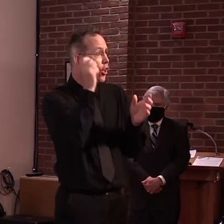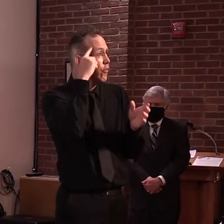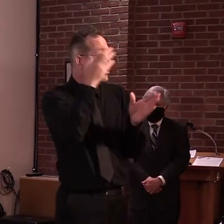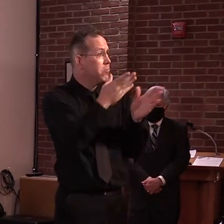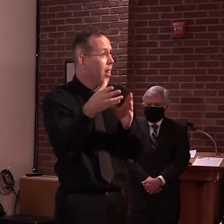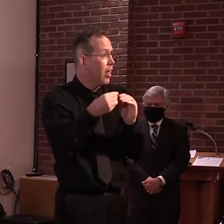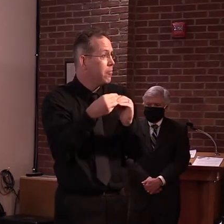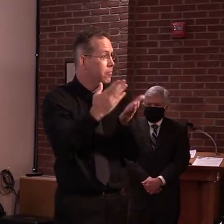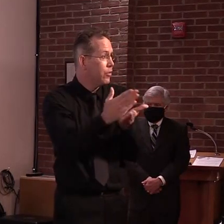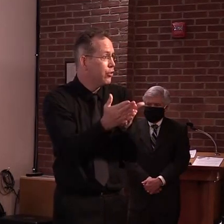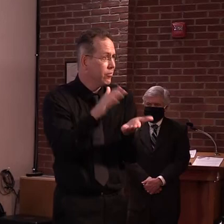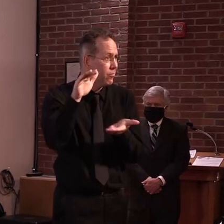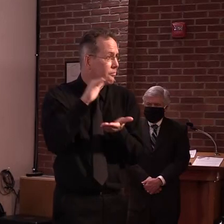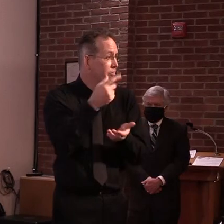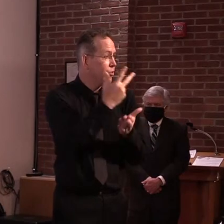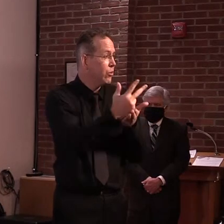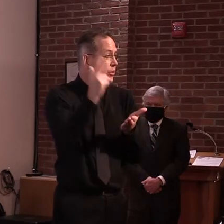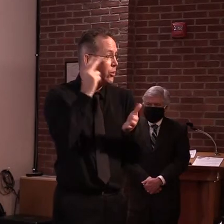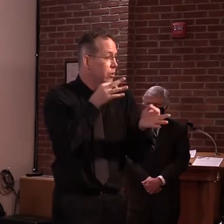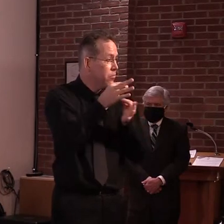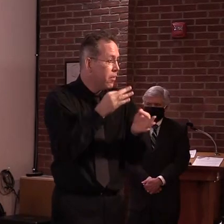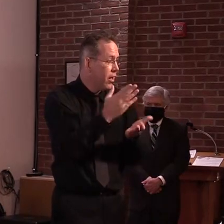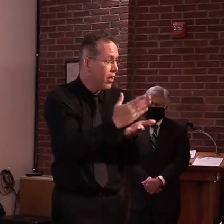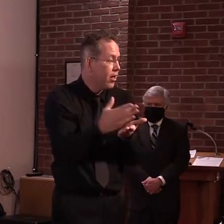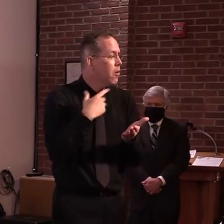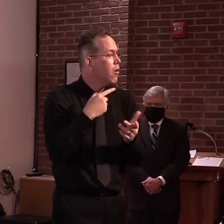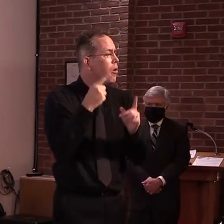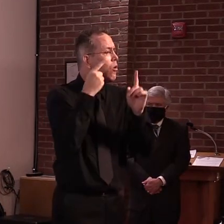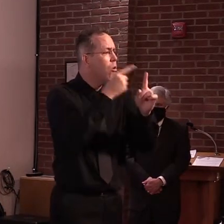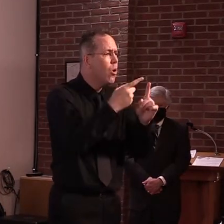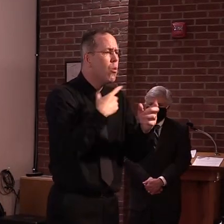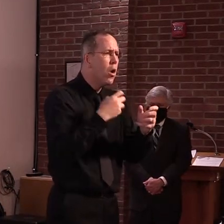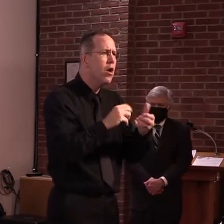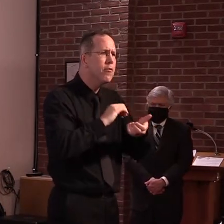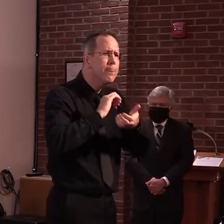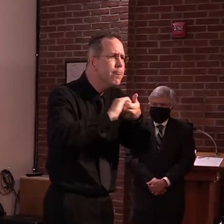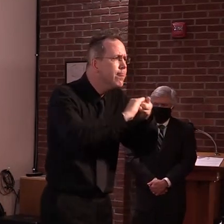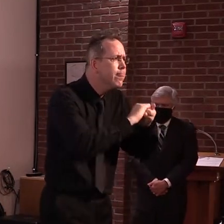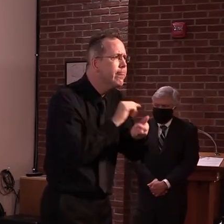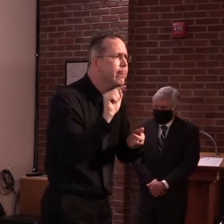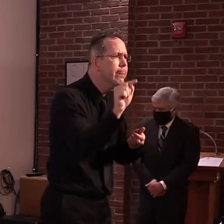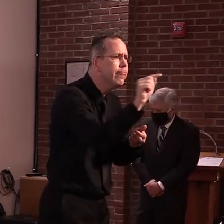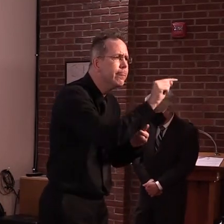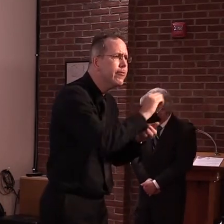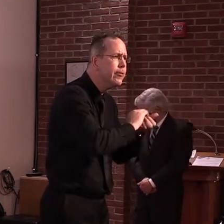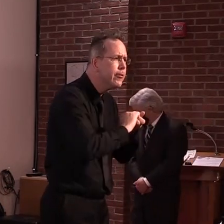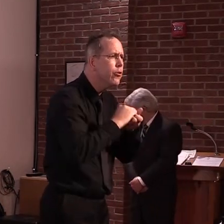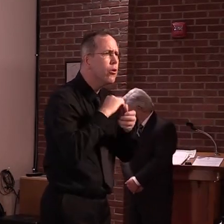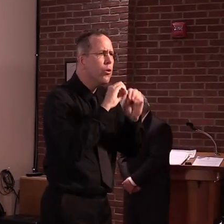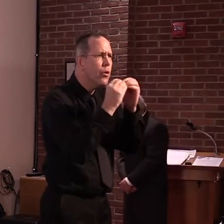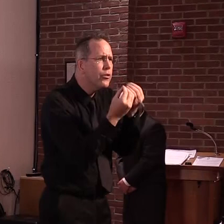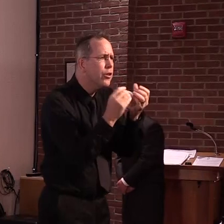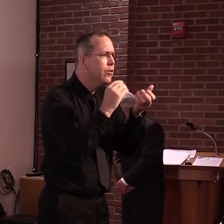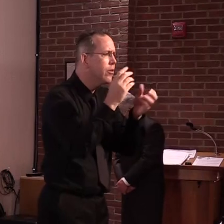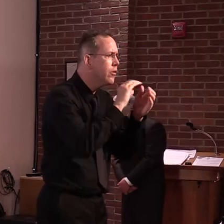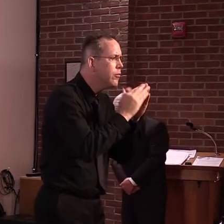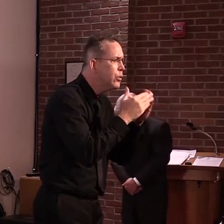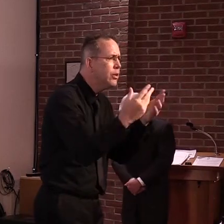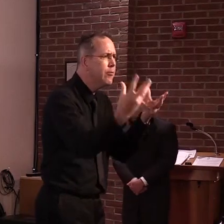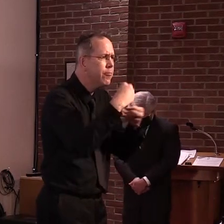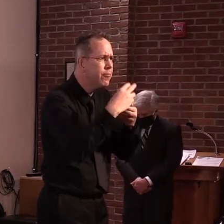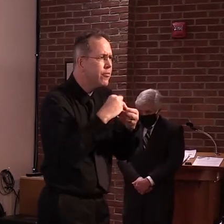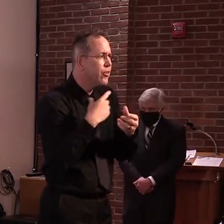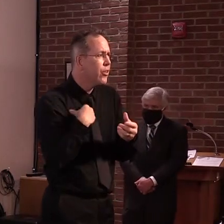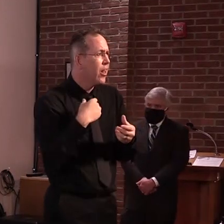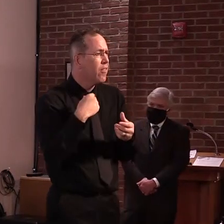our goal was to work collaboratively towards real solutions. We engaged with hundreds of businesses and community leaders